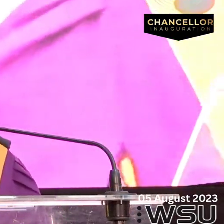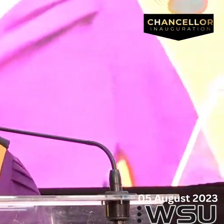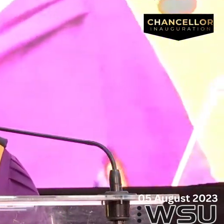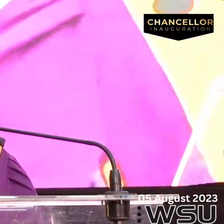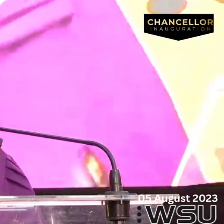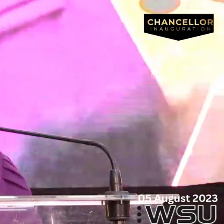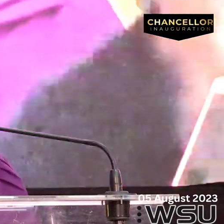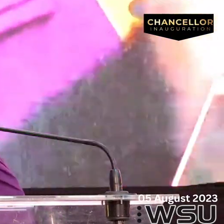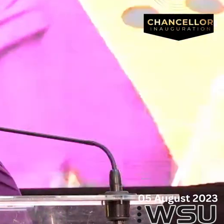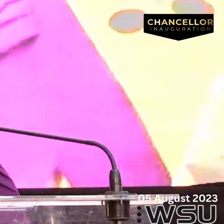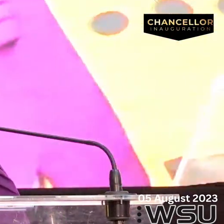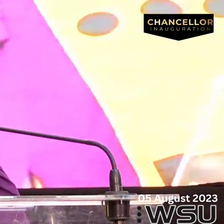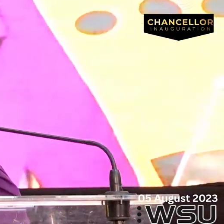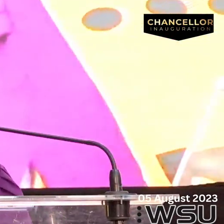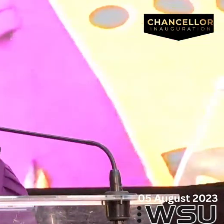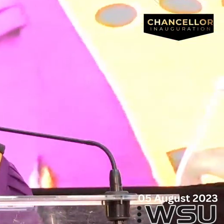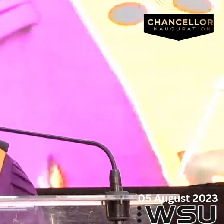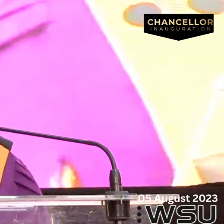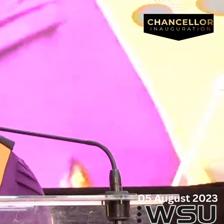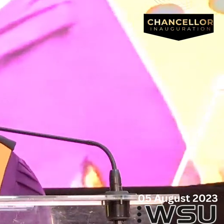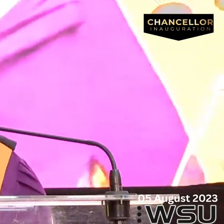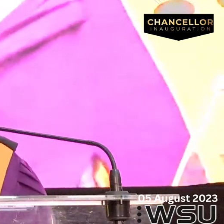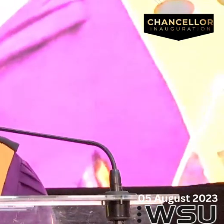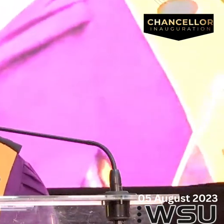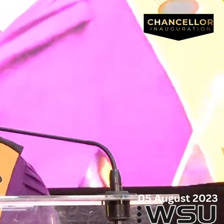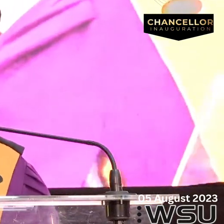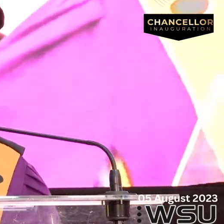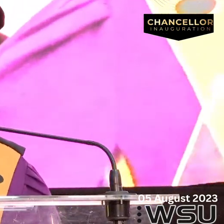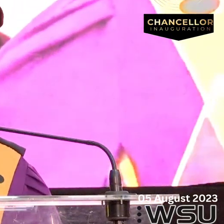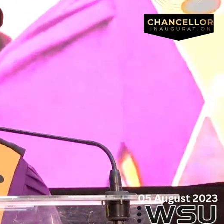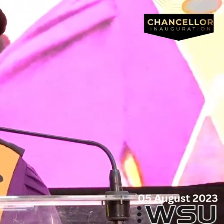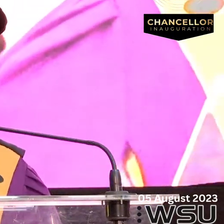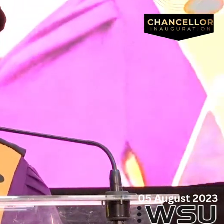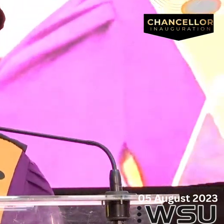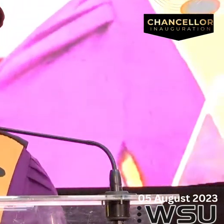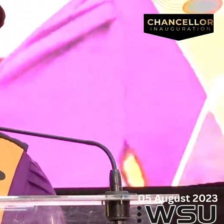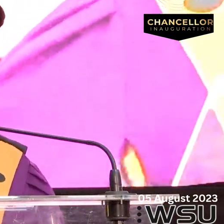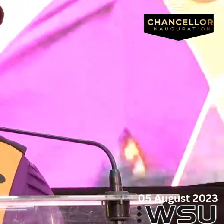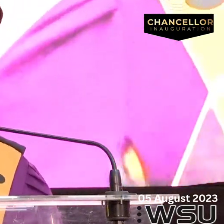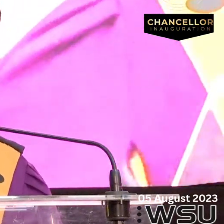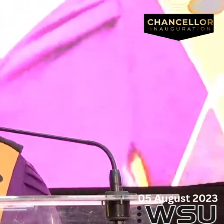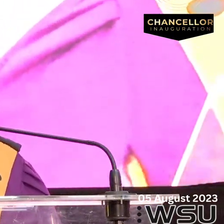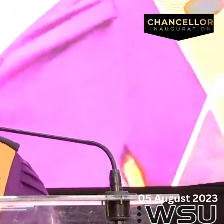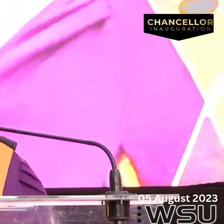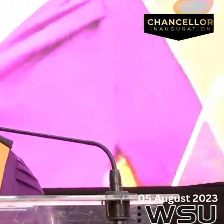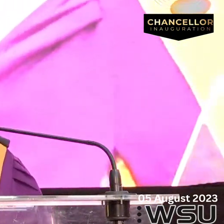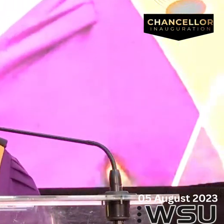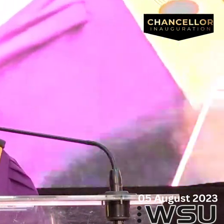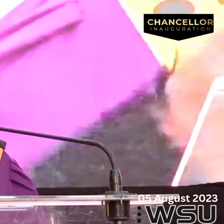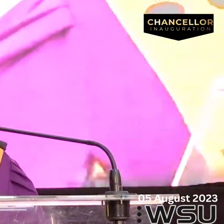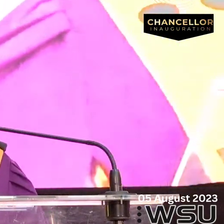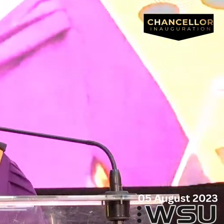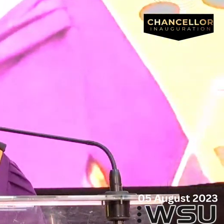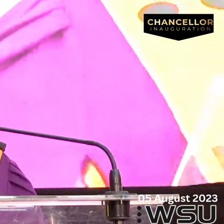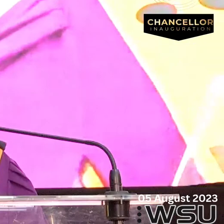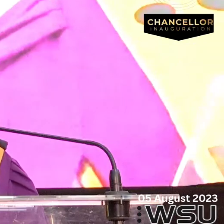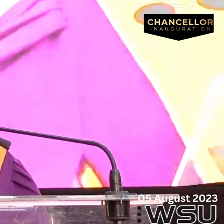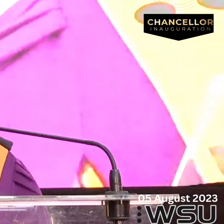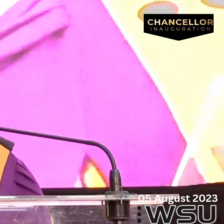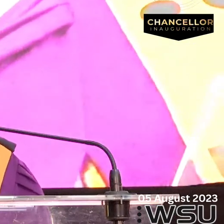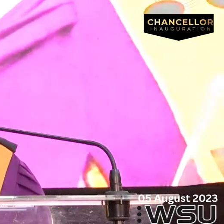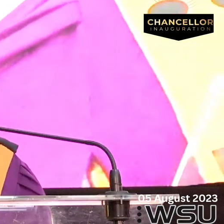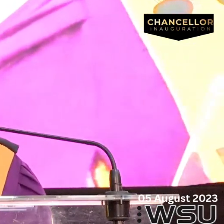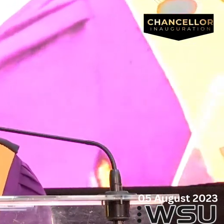This could not have, they could not have come up with a more relevant and befitting vision for Africa and this new world of the fourth